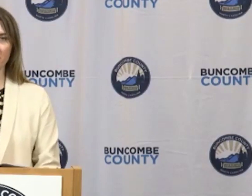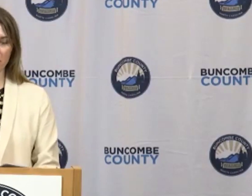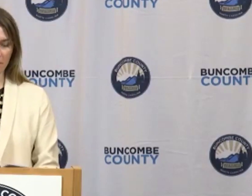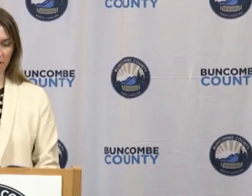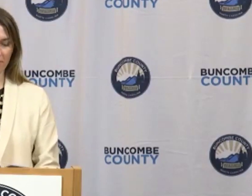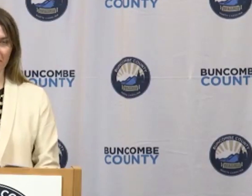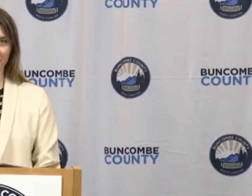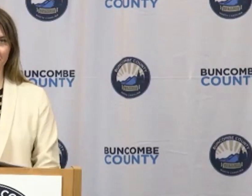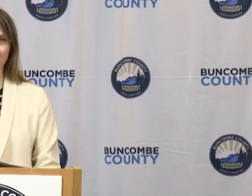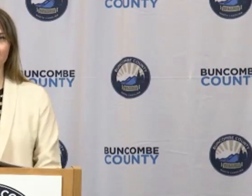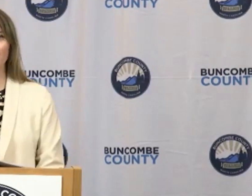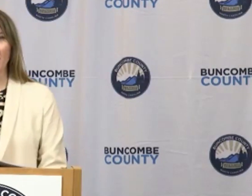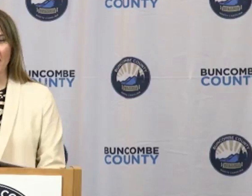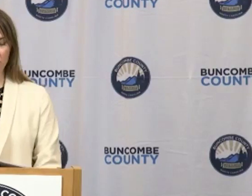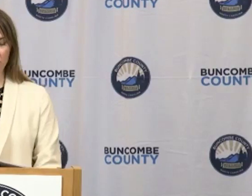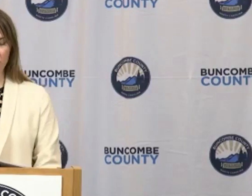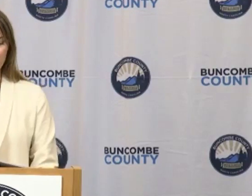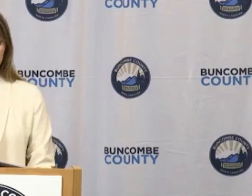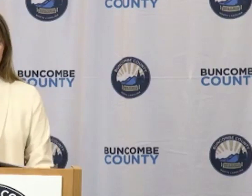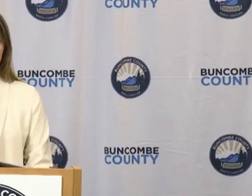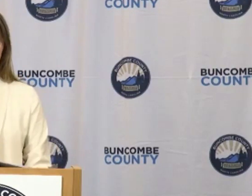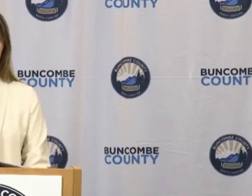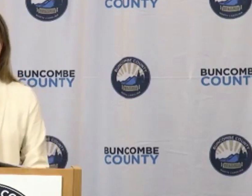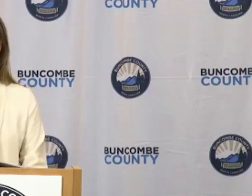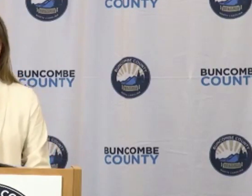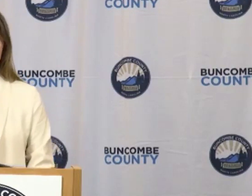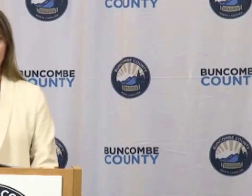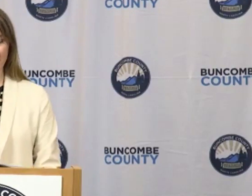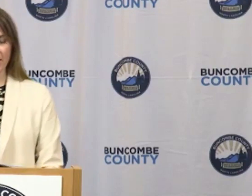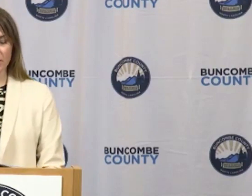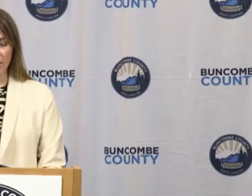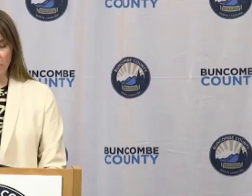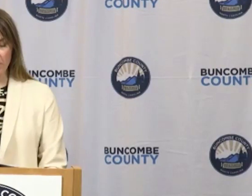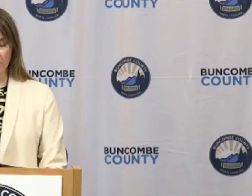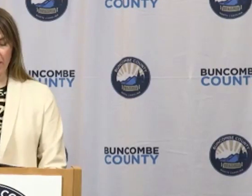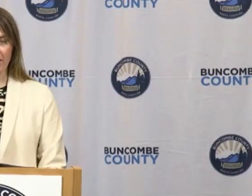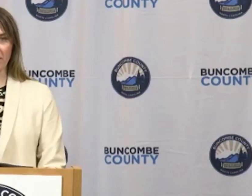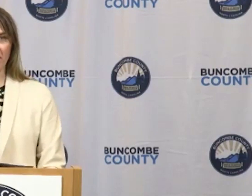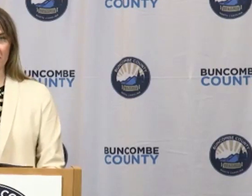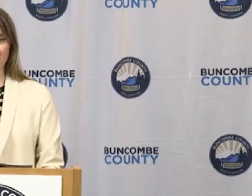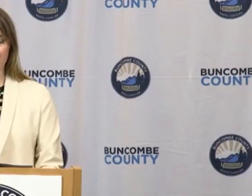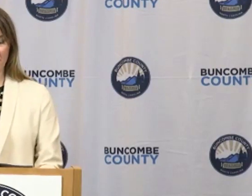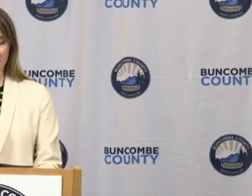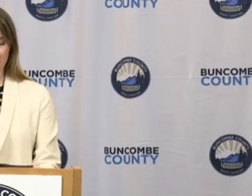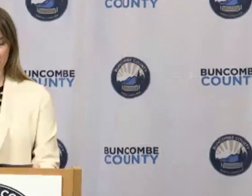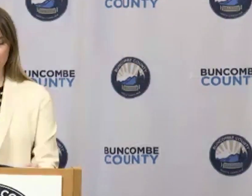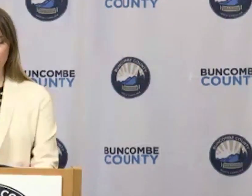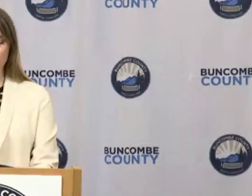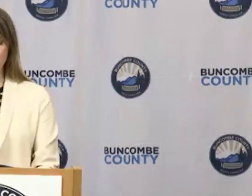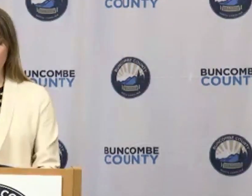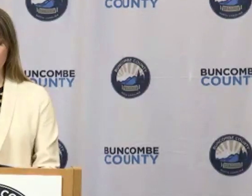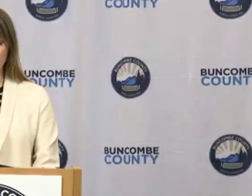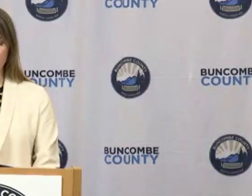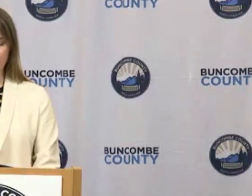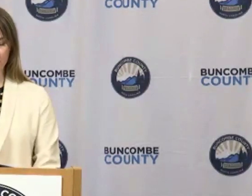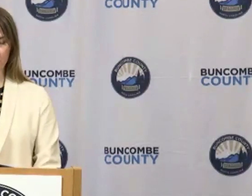9th community briefing. Admiral Pender is not here with us today, so I will be providing the county's updates. We will also